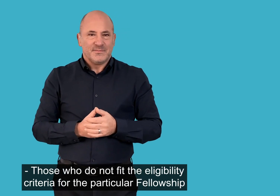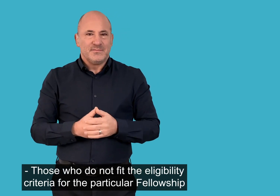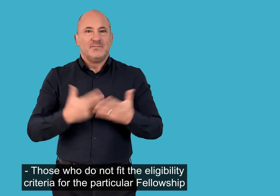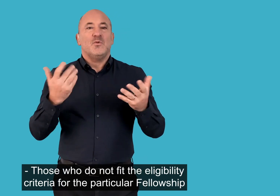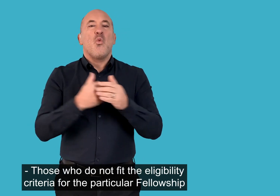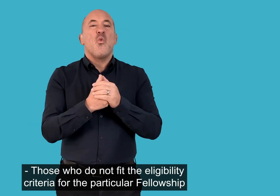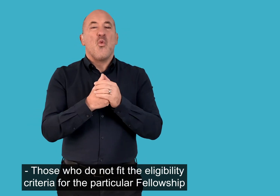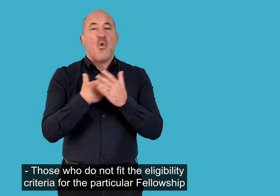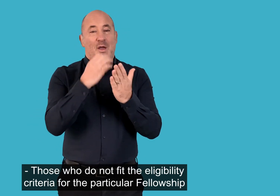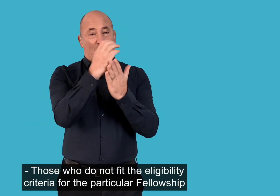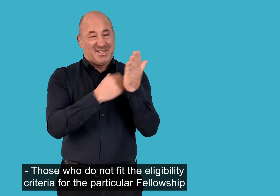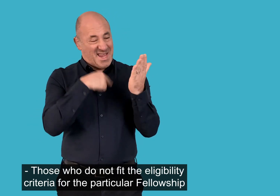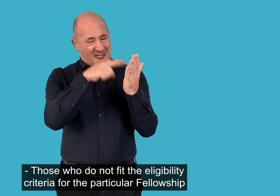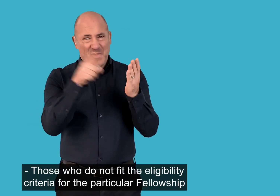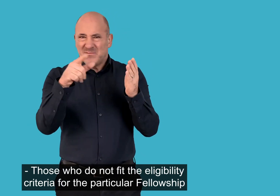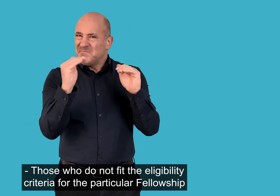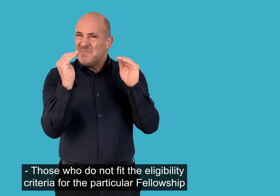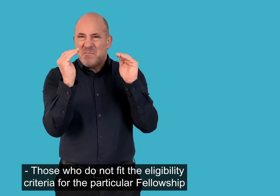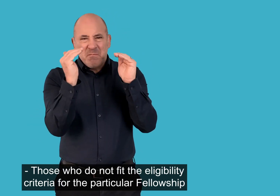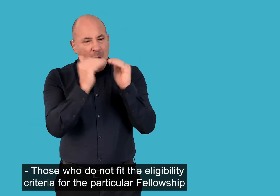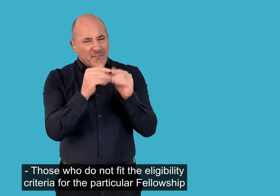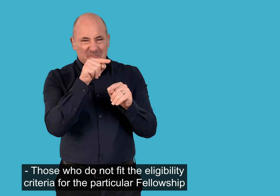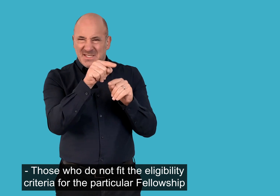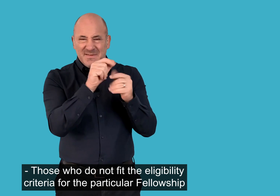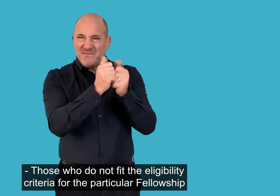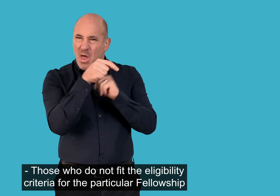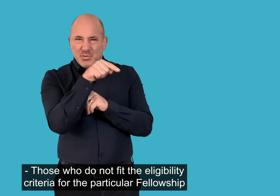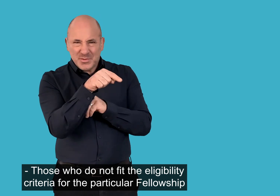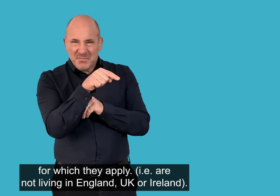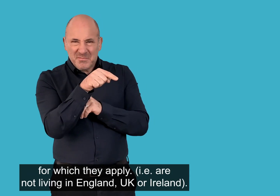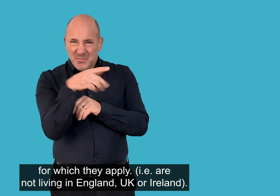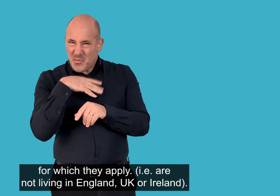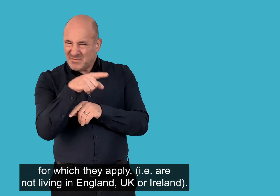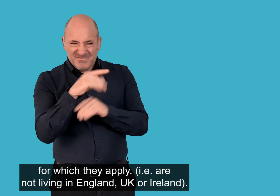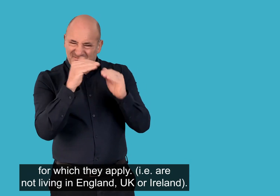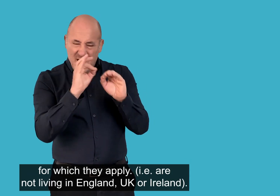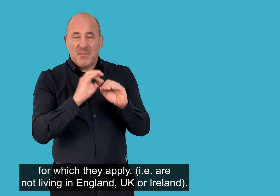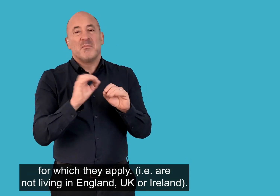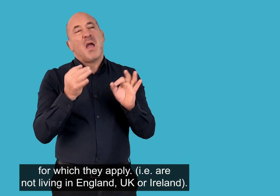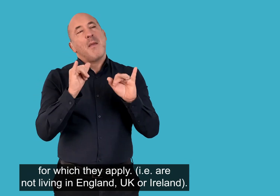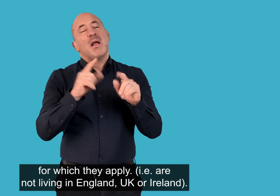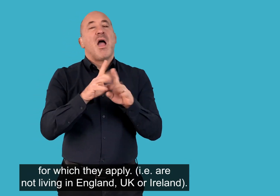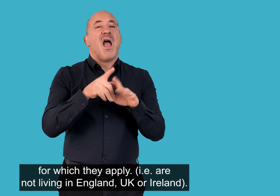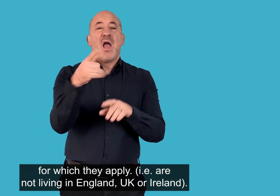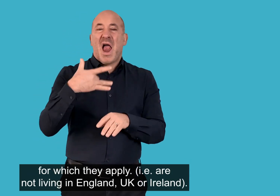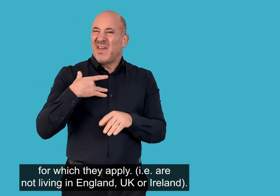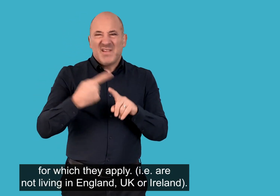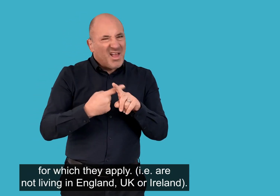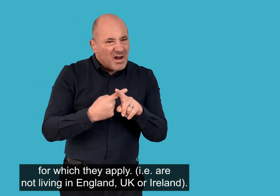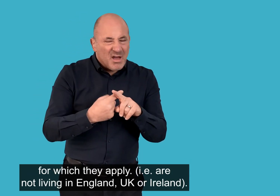those who do not fit the eligibility criteria for the particular fellowship for which they apply, i.e. are not living in